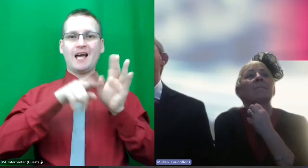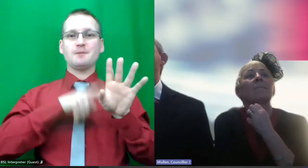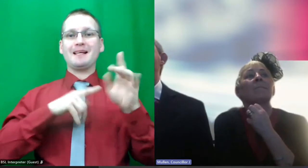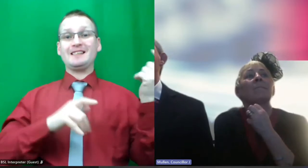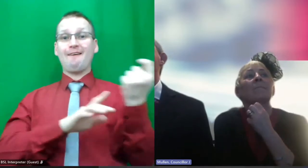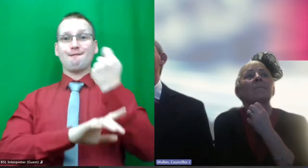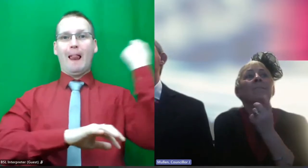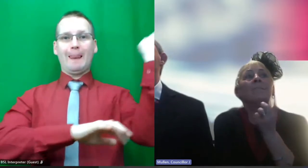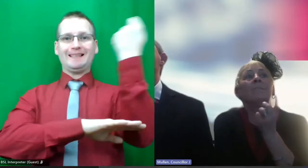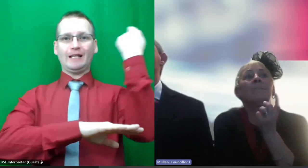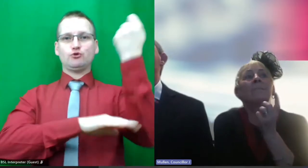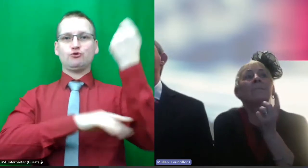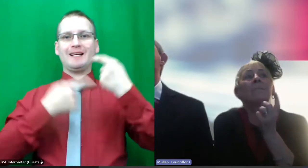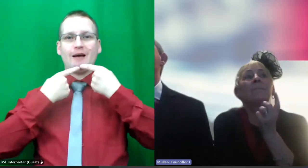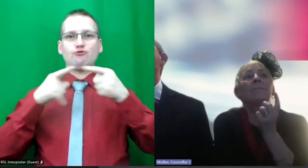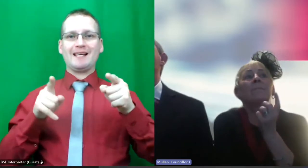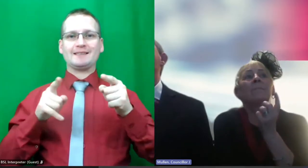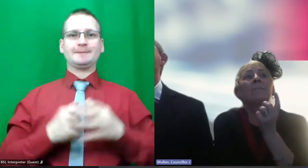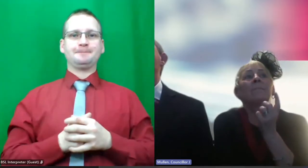address.